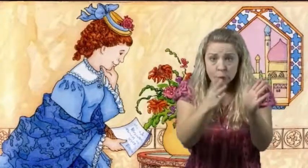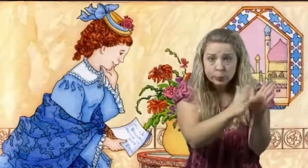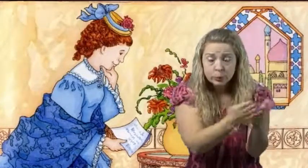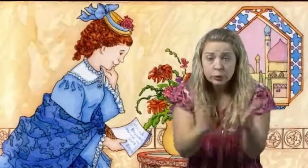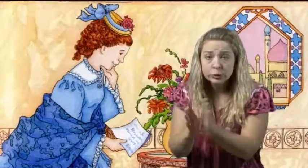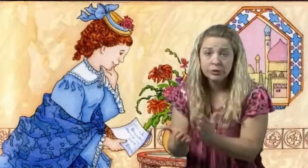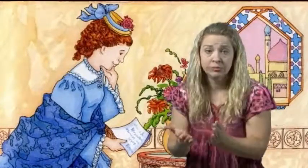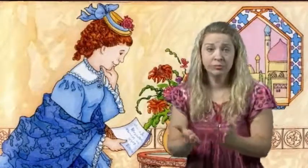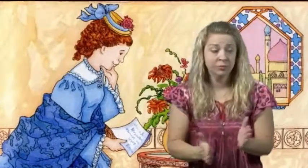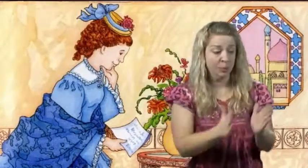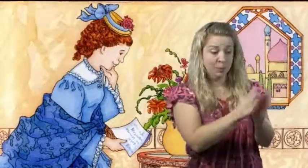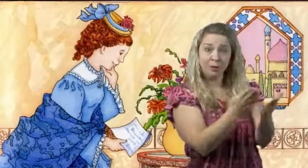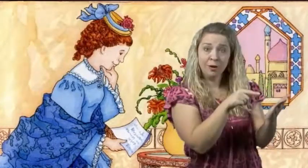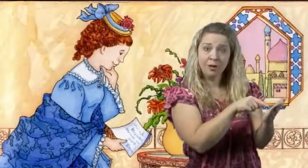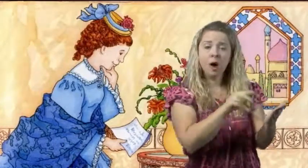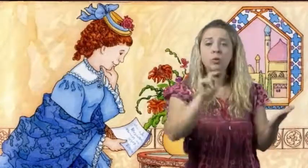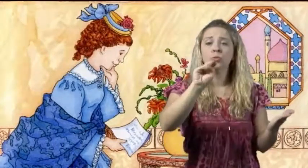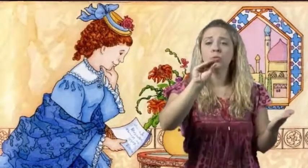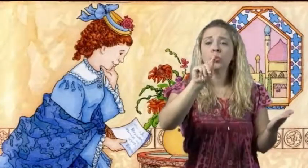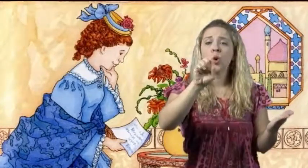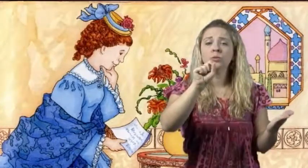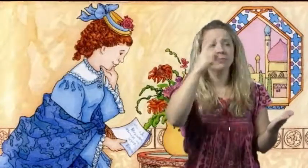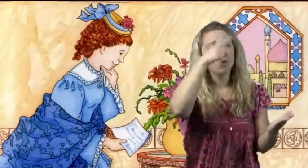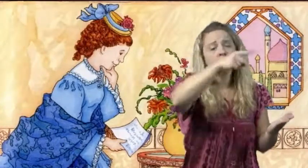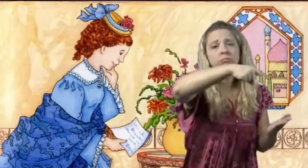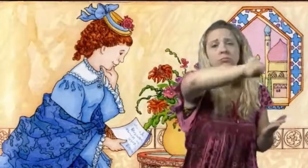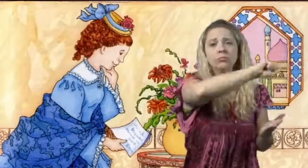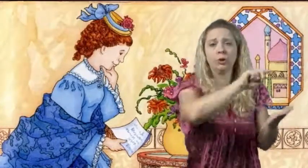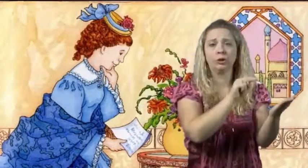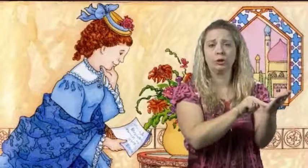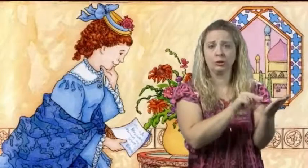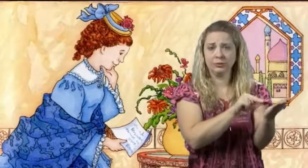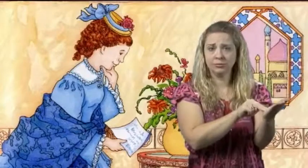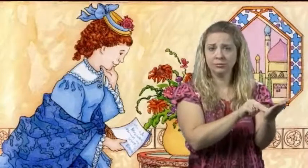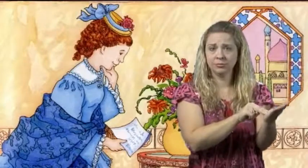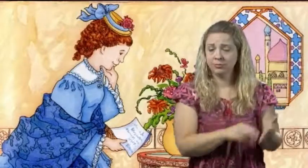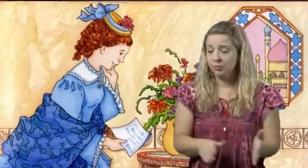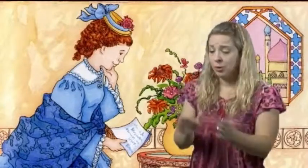Two books by Florence Nightingale were published in 1859.